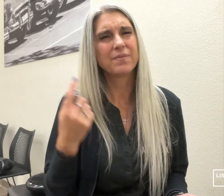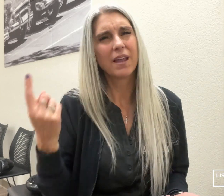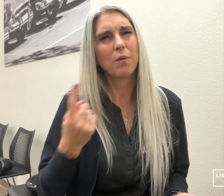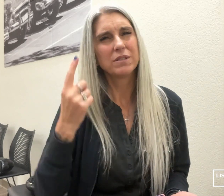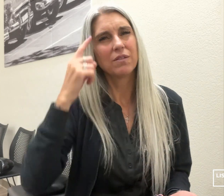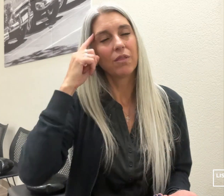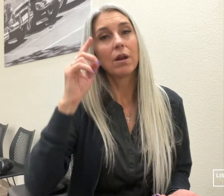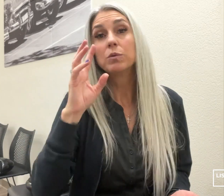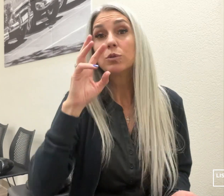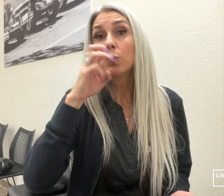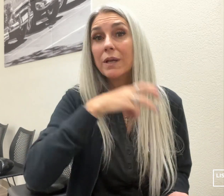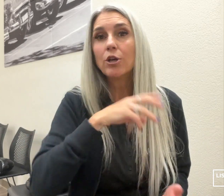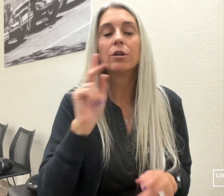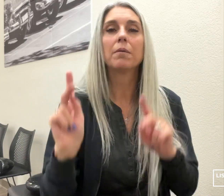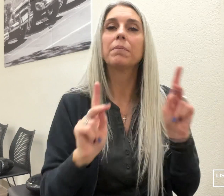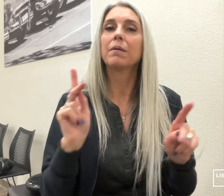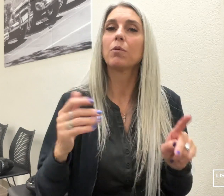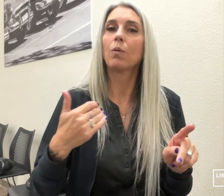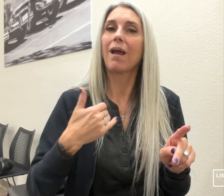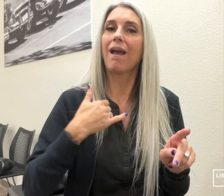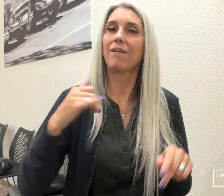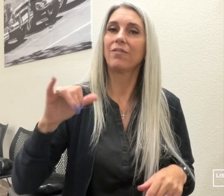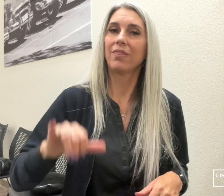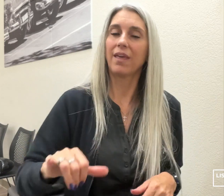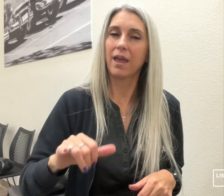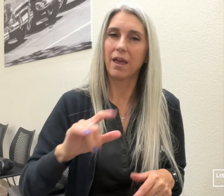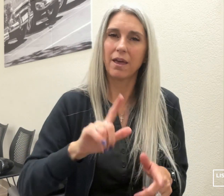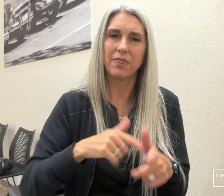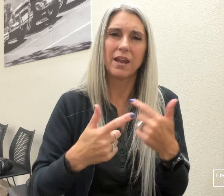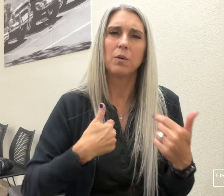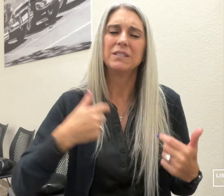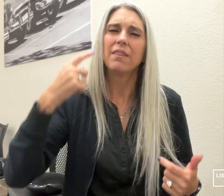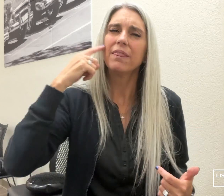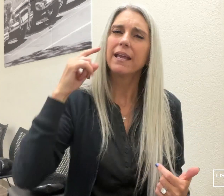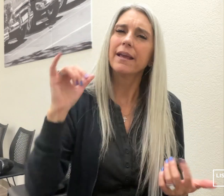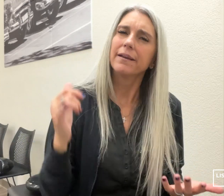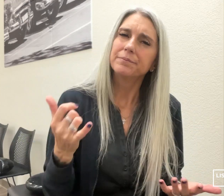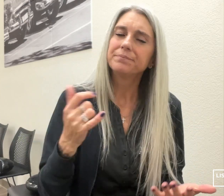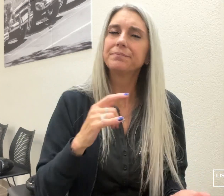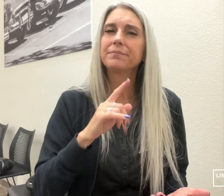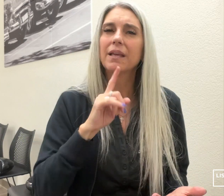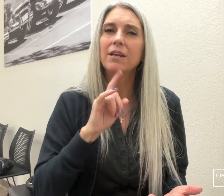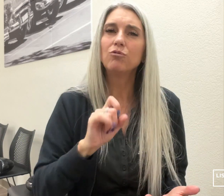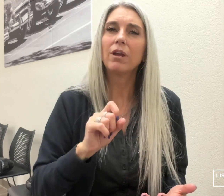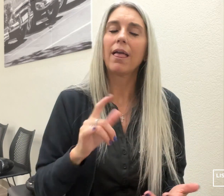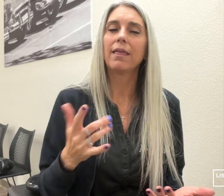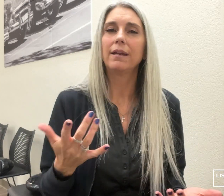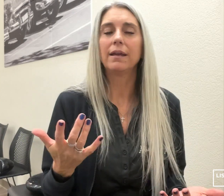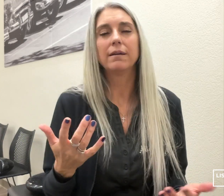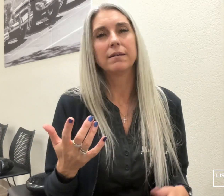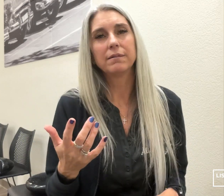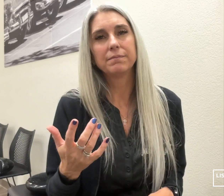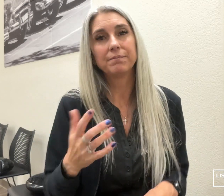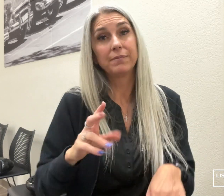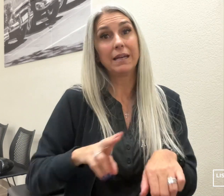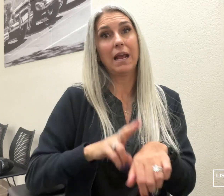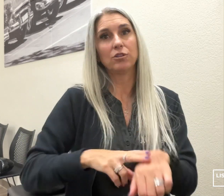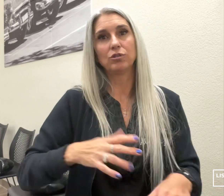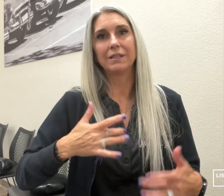And I always thought it was weird that people would have those. And then I was thinking, well, in reality, the natural